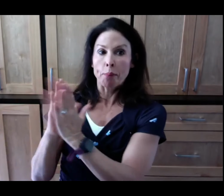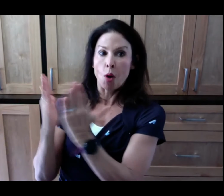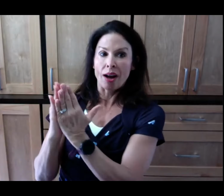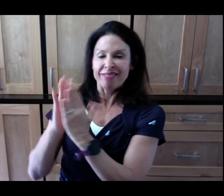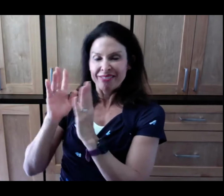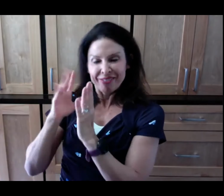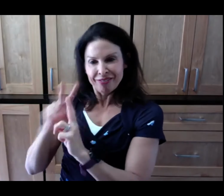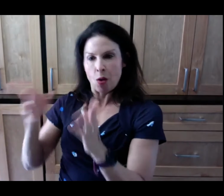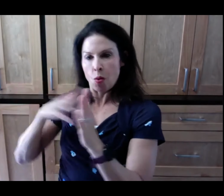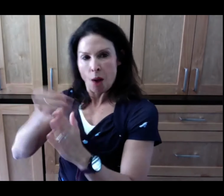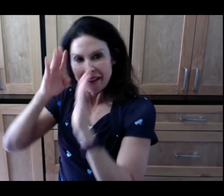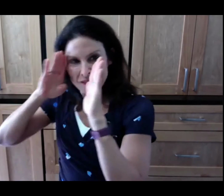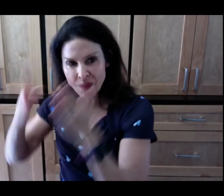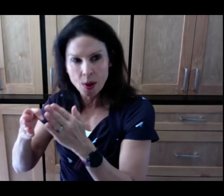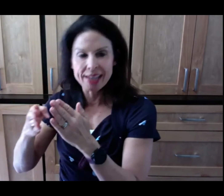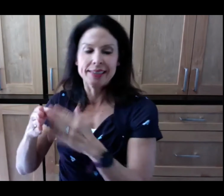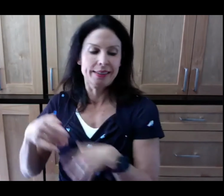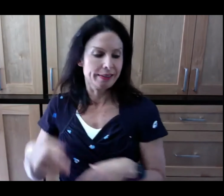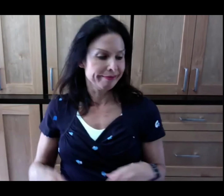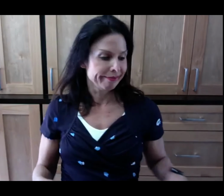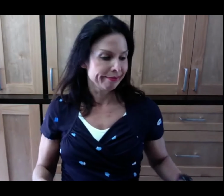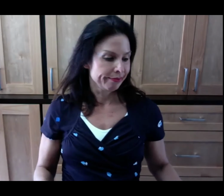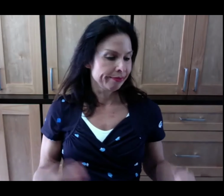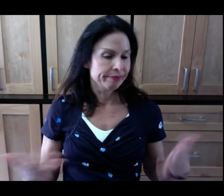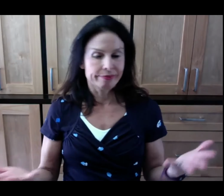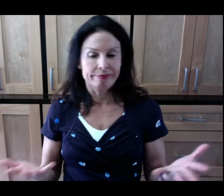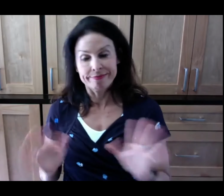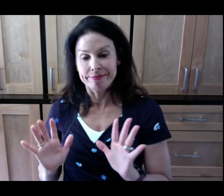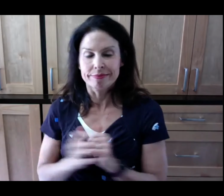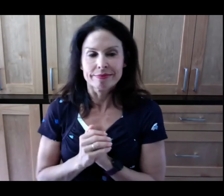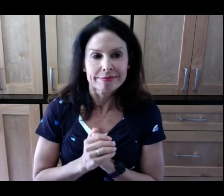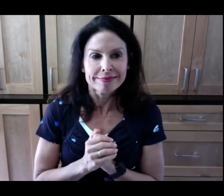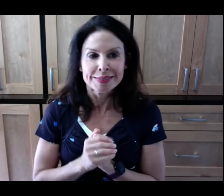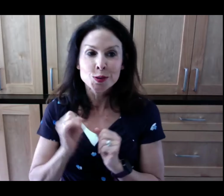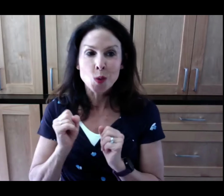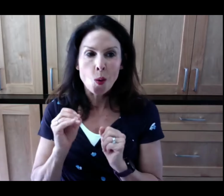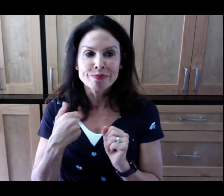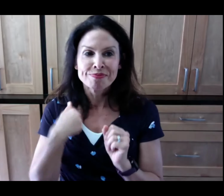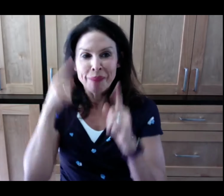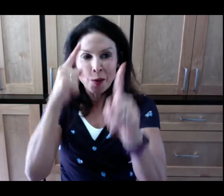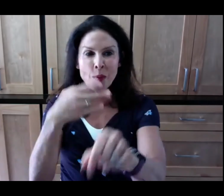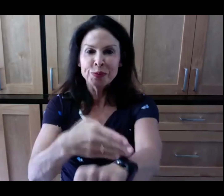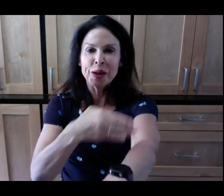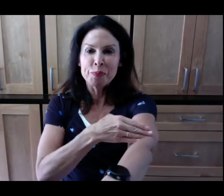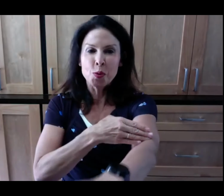things that are challenging to talk to. You can put all that stuff in the books and you can actually focus on those topics. So it's really nice to be able to feature those.